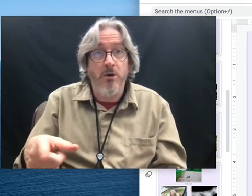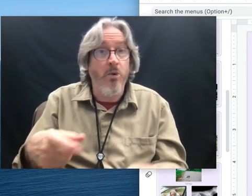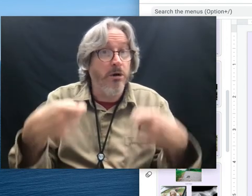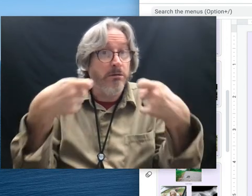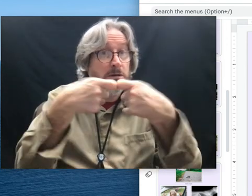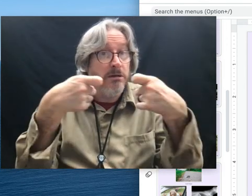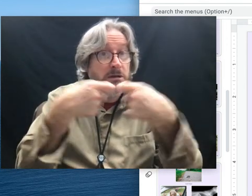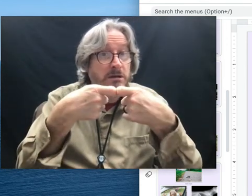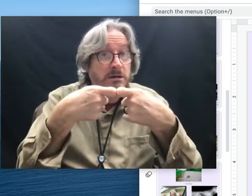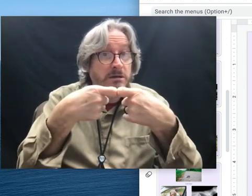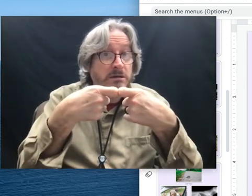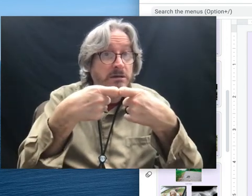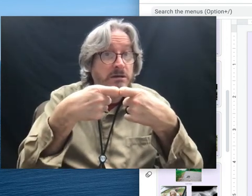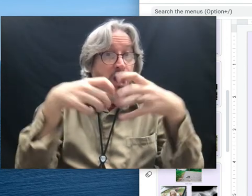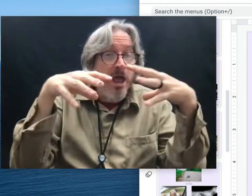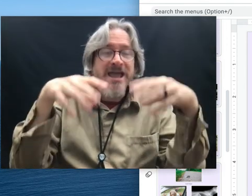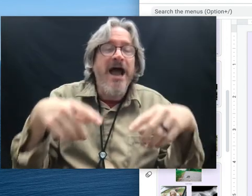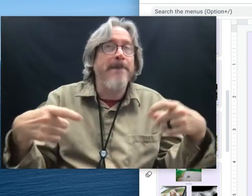Or